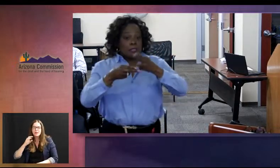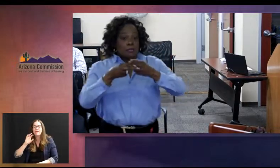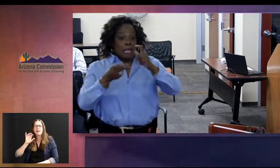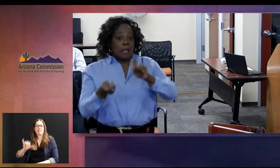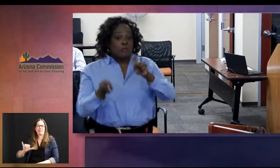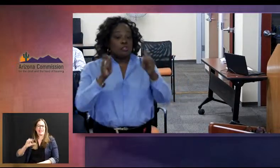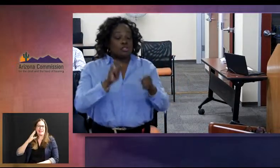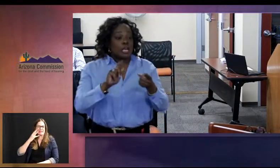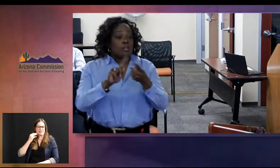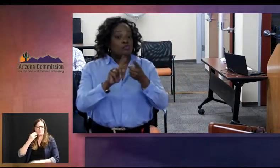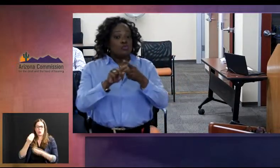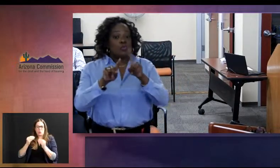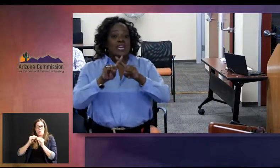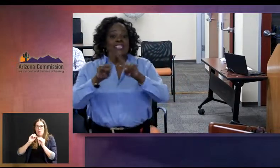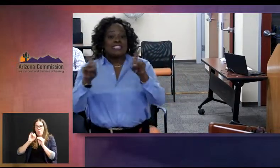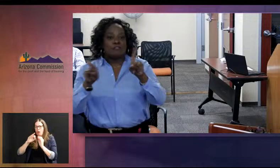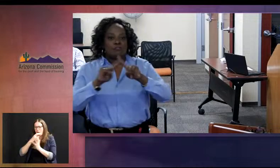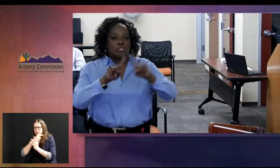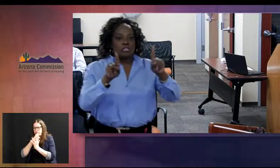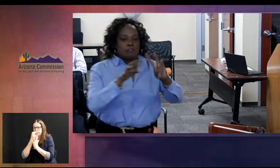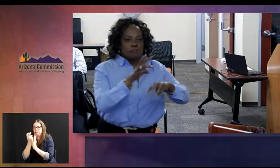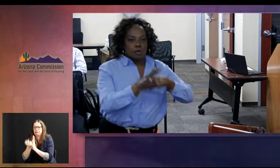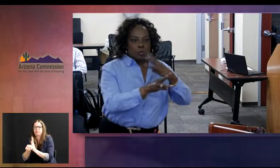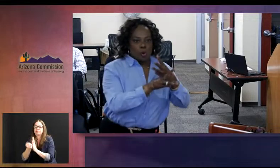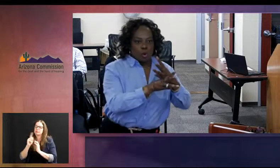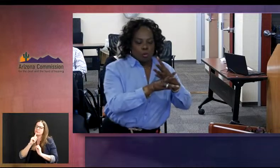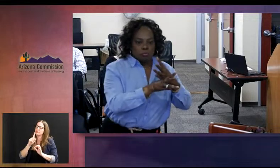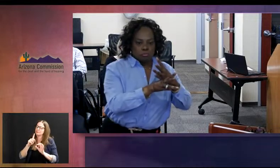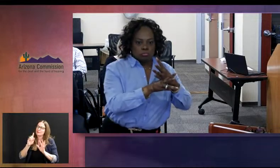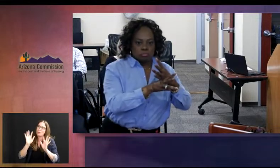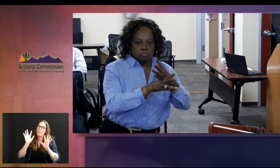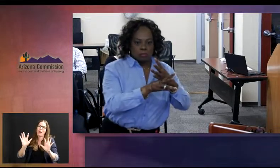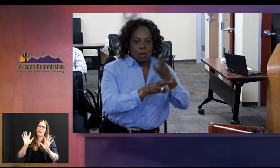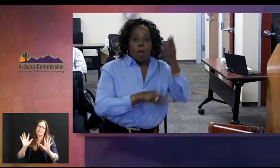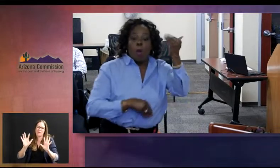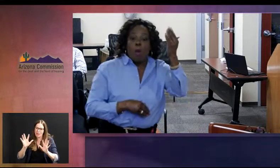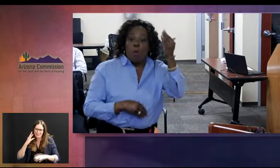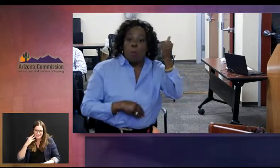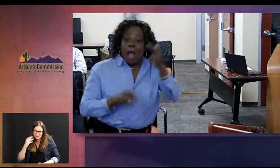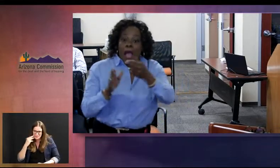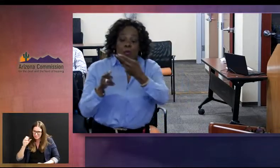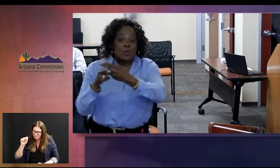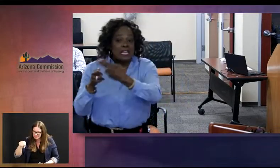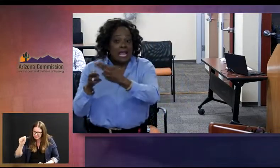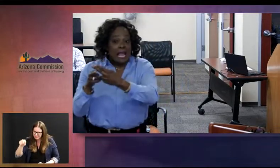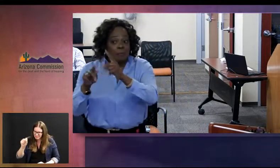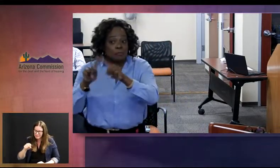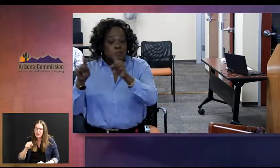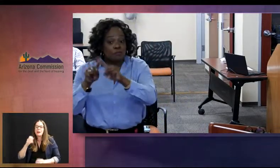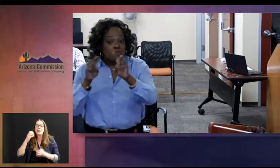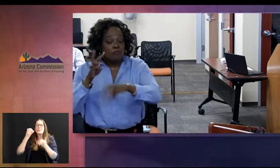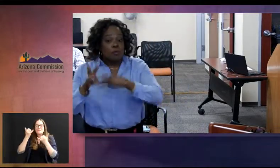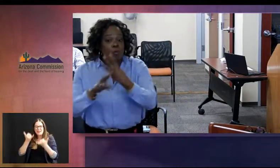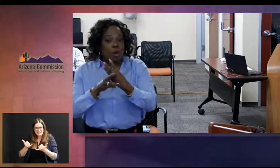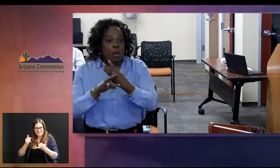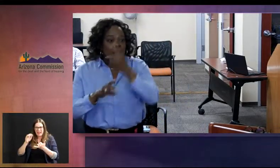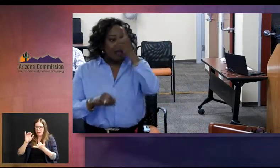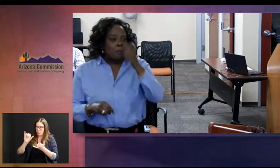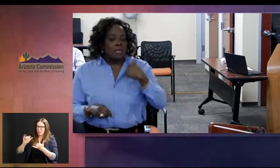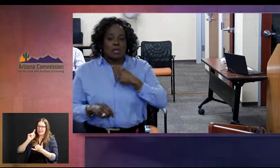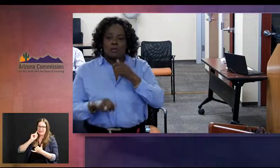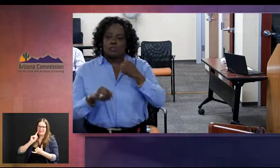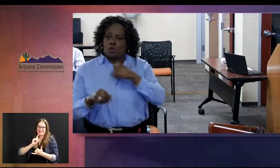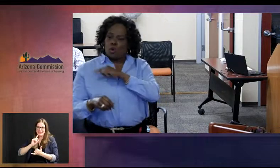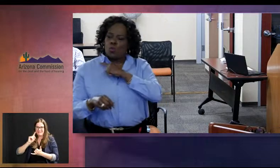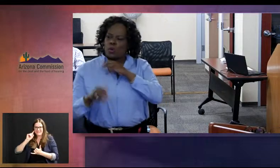However, the name has changed to Different World, and we